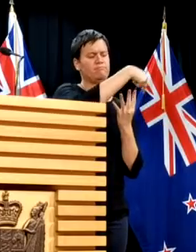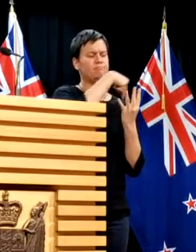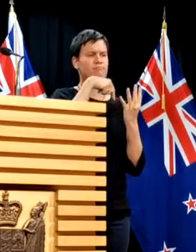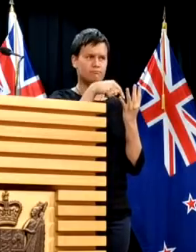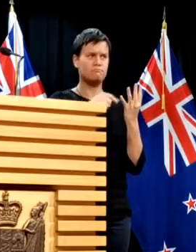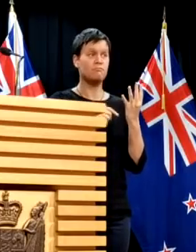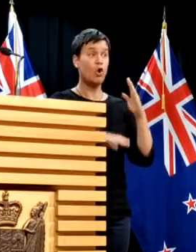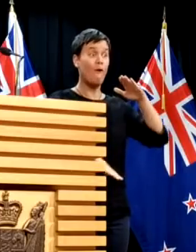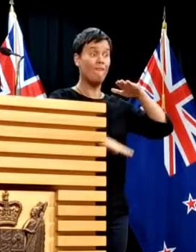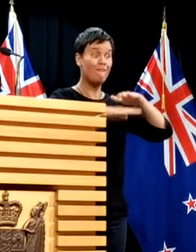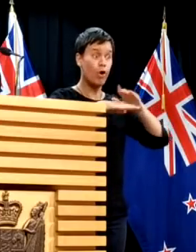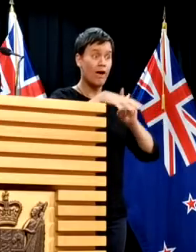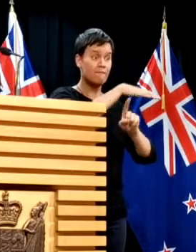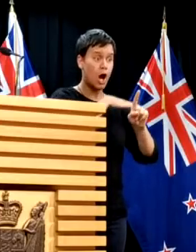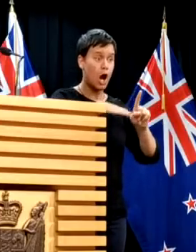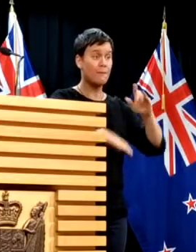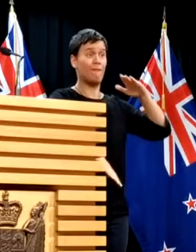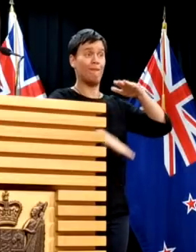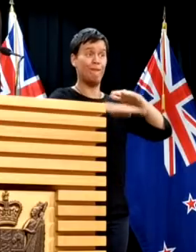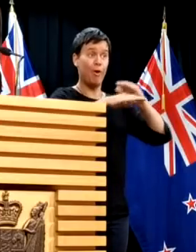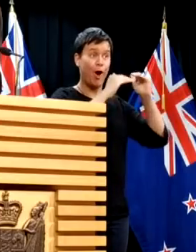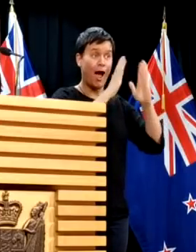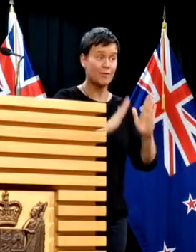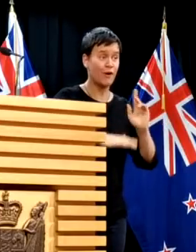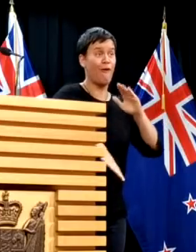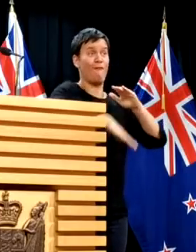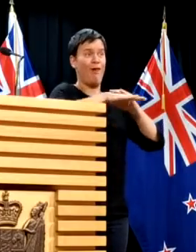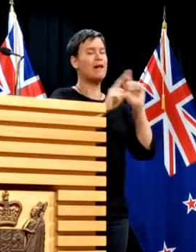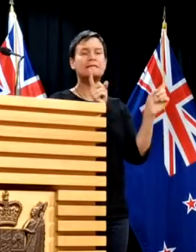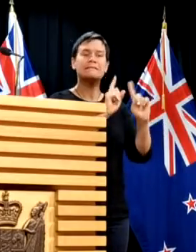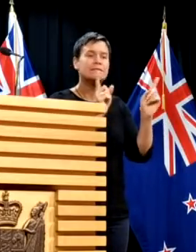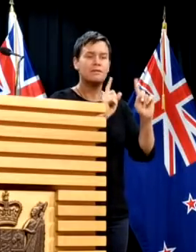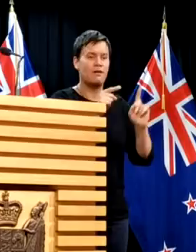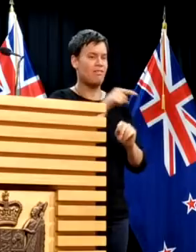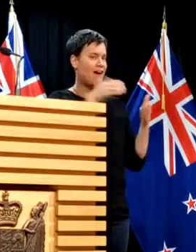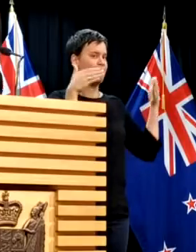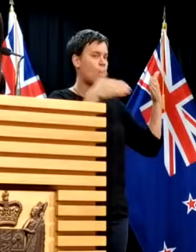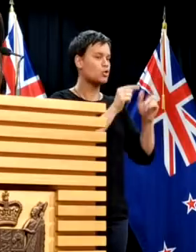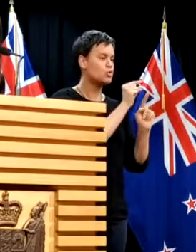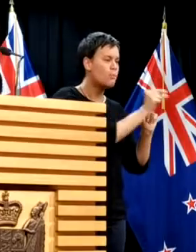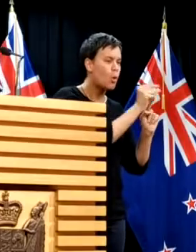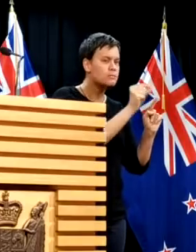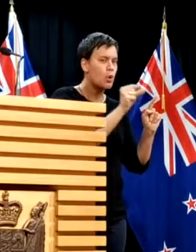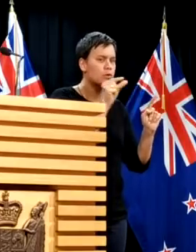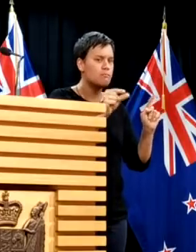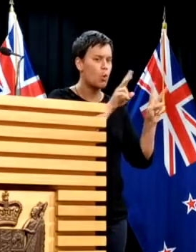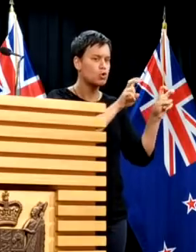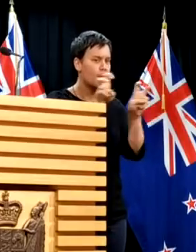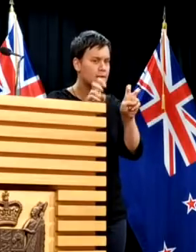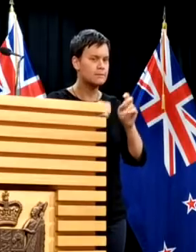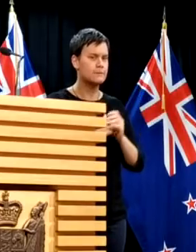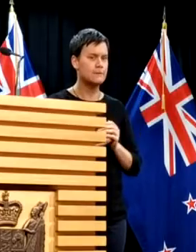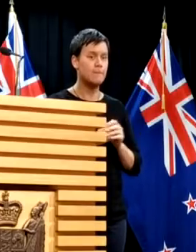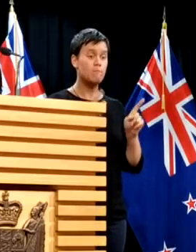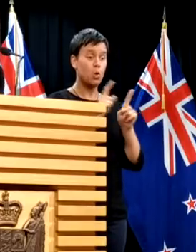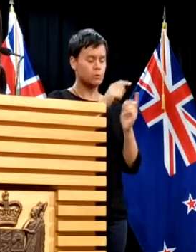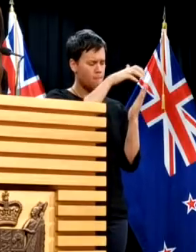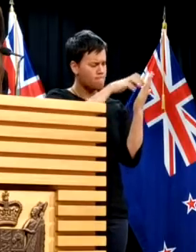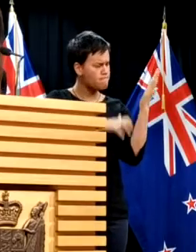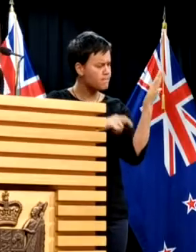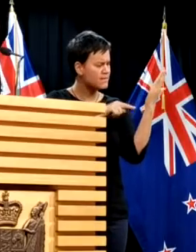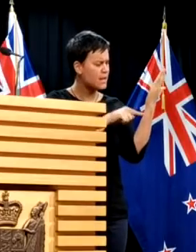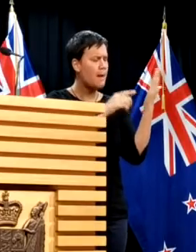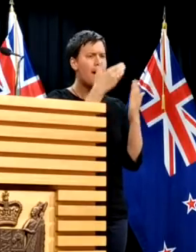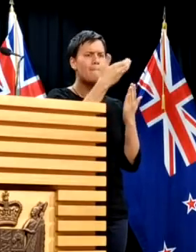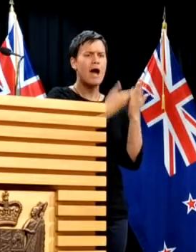areas that they will be working across. But you'll notice there's another innovation in this agreement. In paragraph 30, it notes